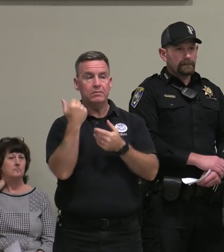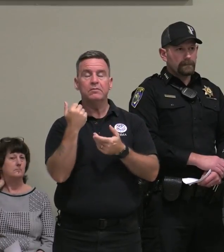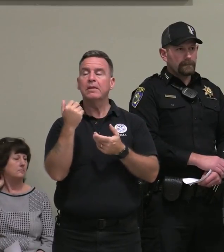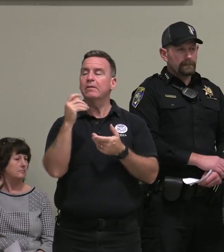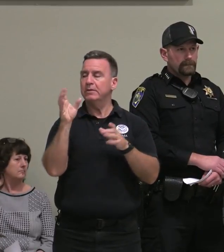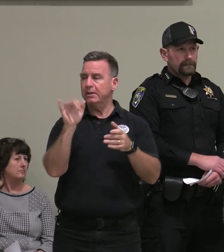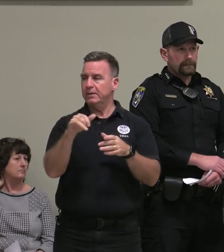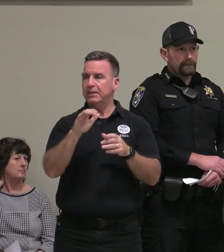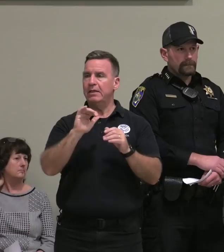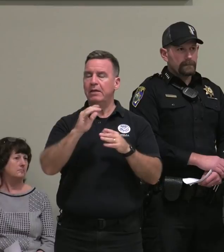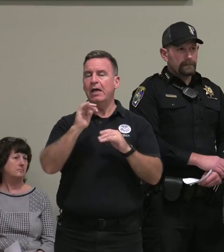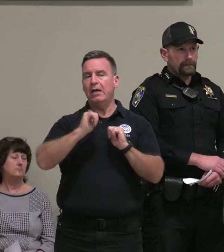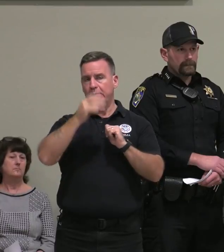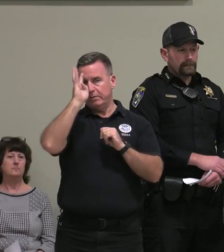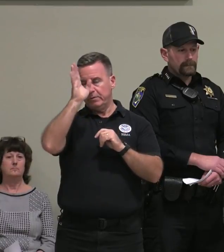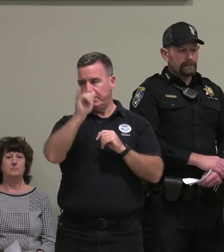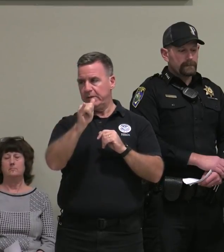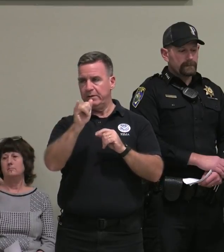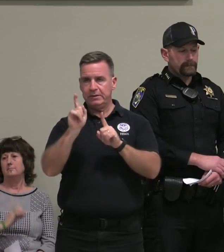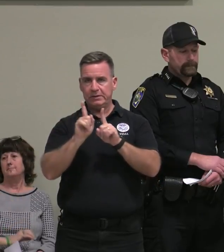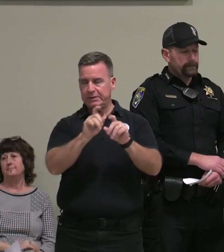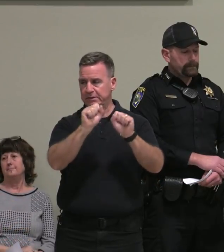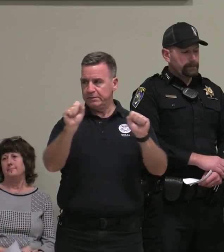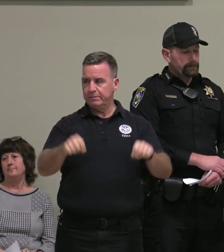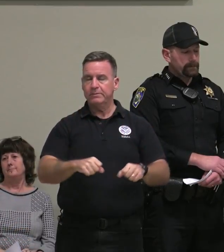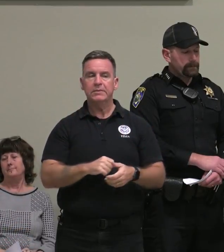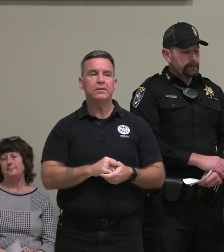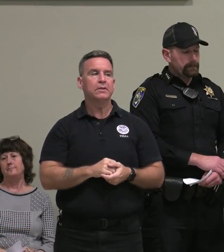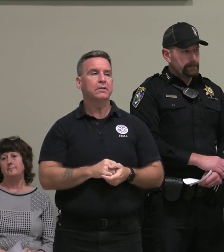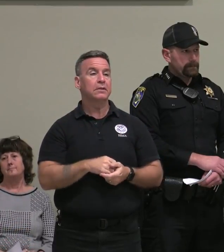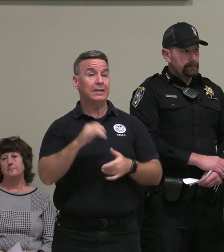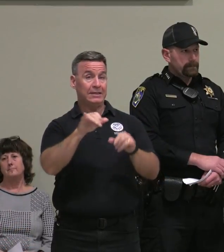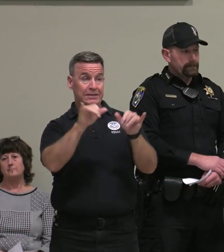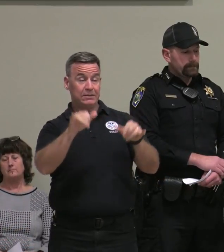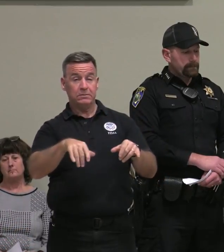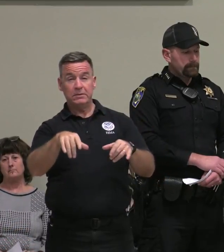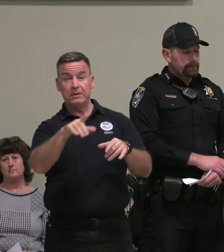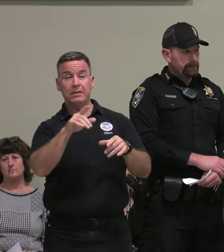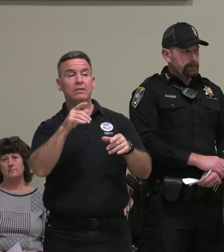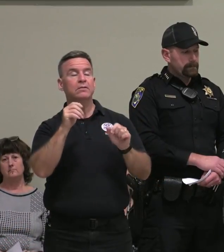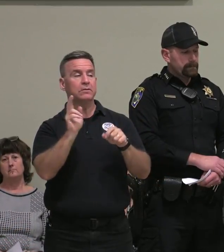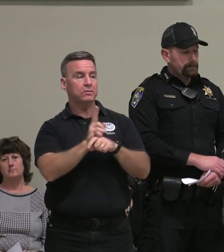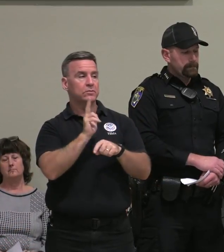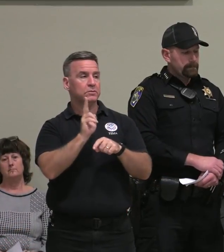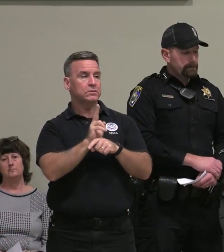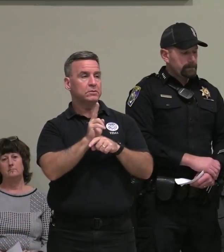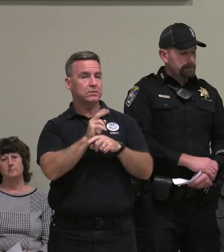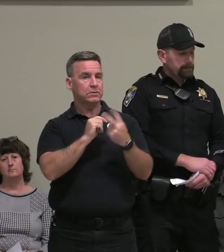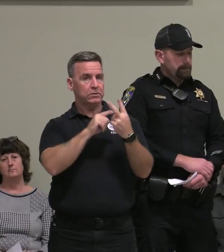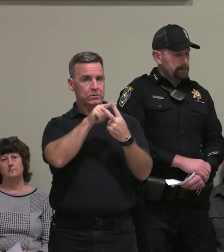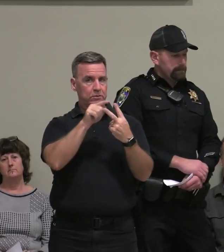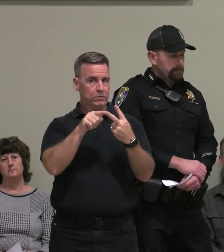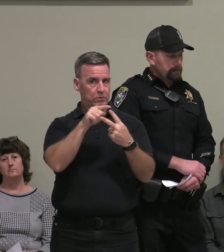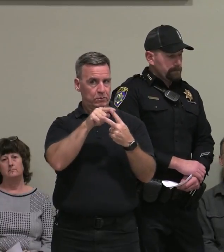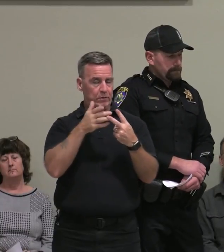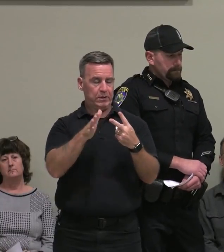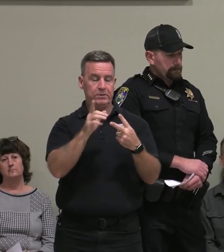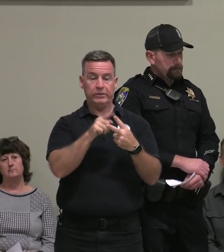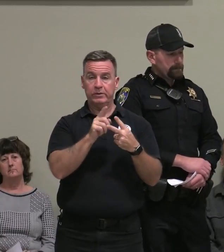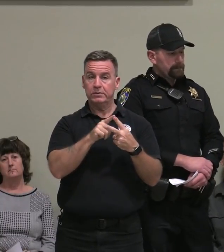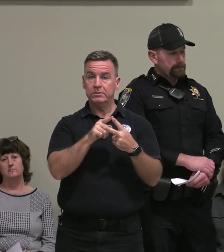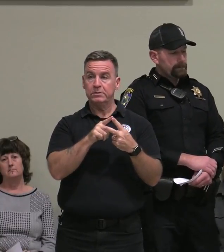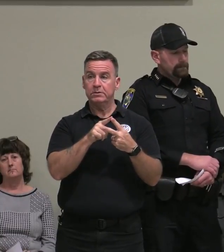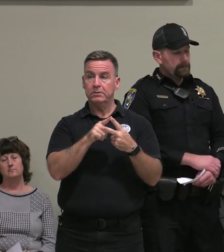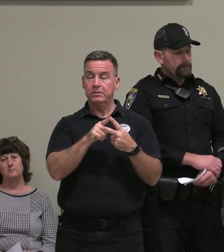that. So that's how we ultimately came up with that system. That system can be accessed two ways. First,